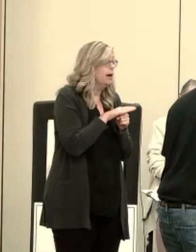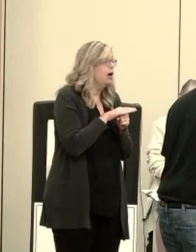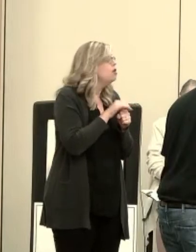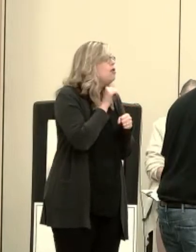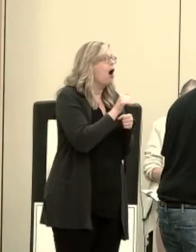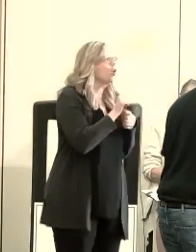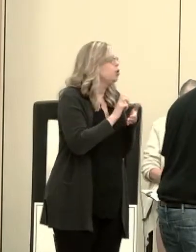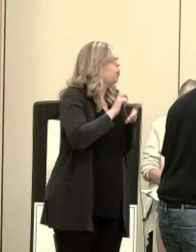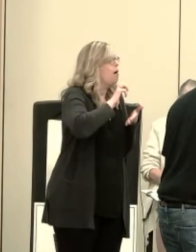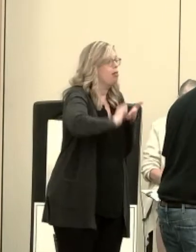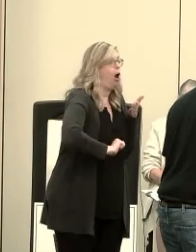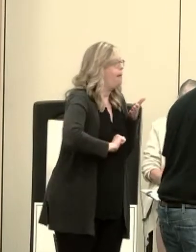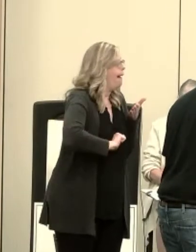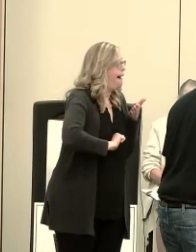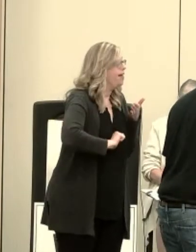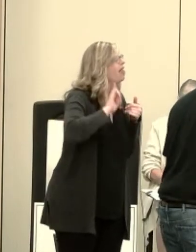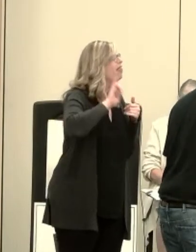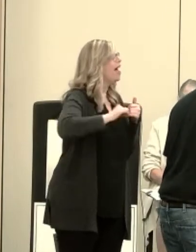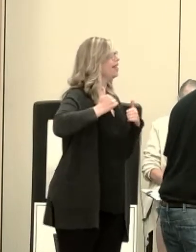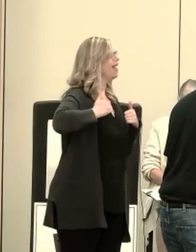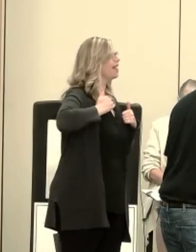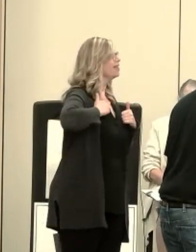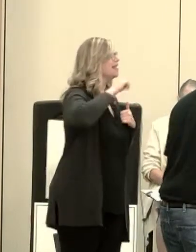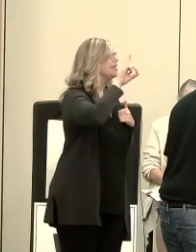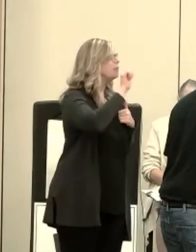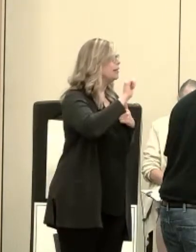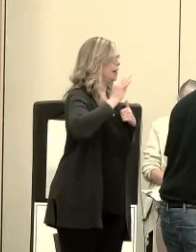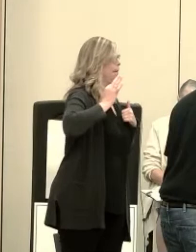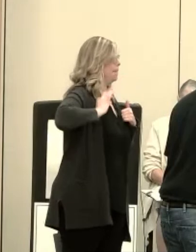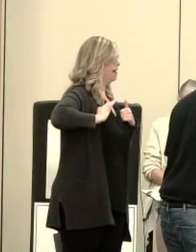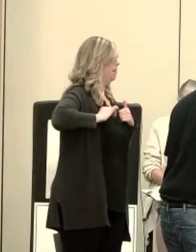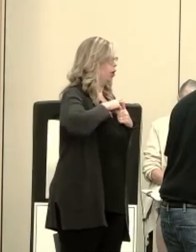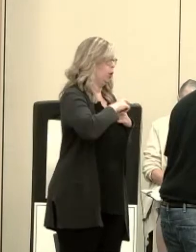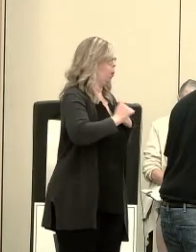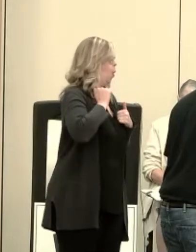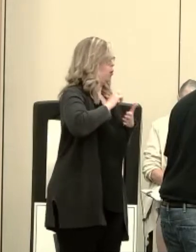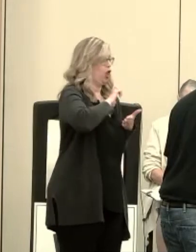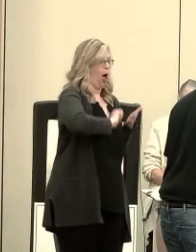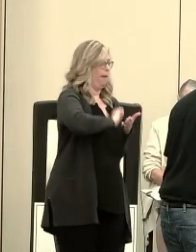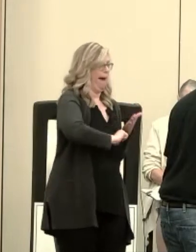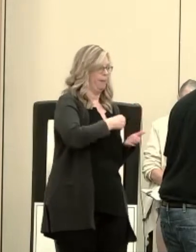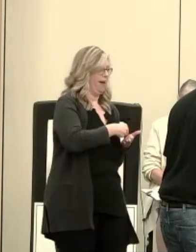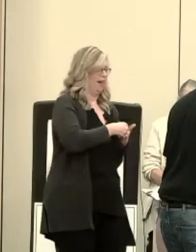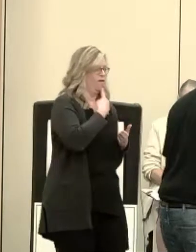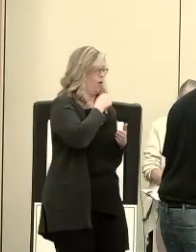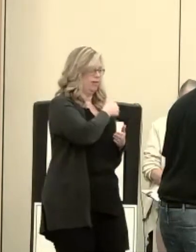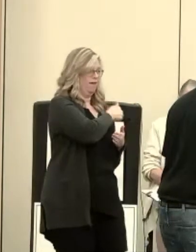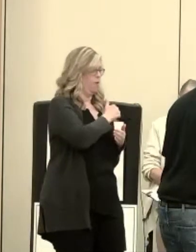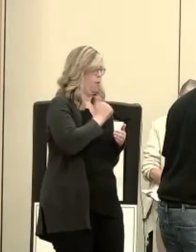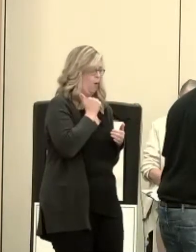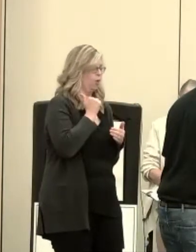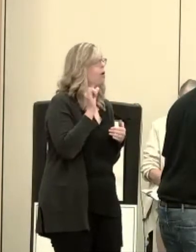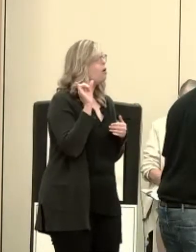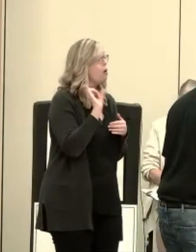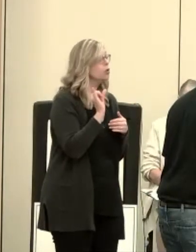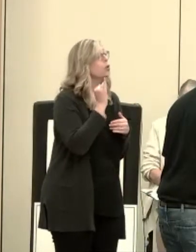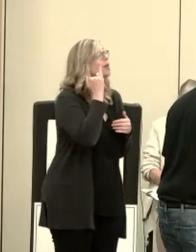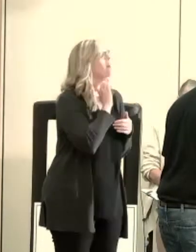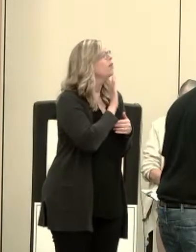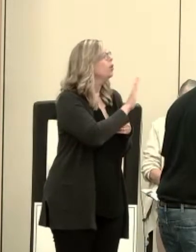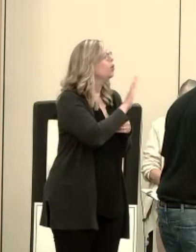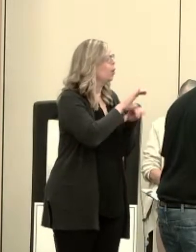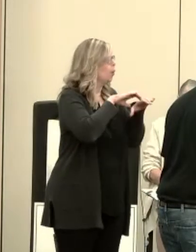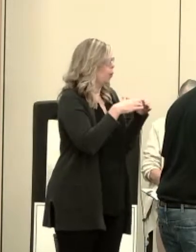back the new Canadian disability benefit? And third, how will your party work to increase the